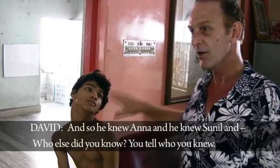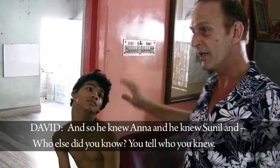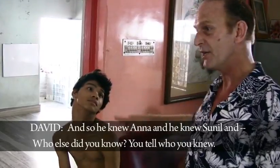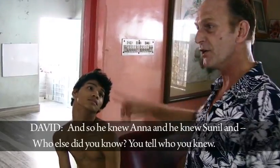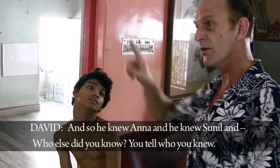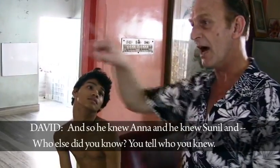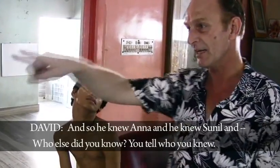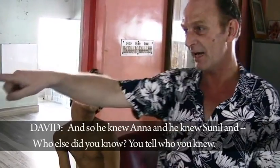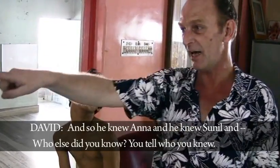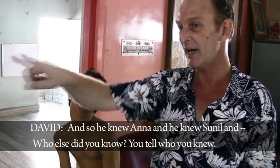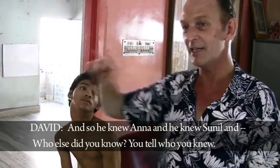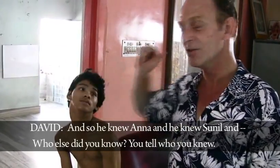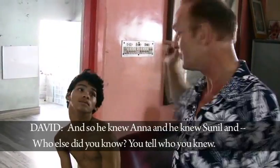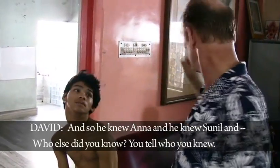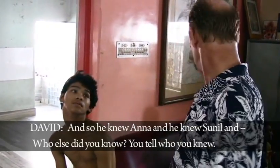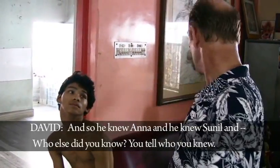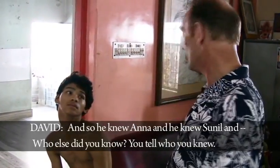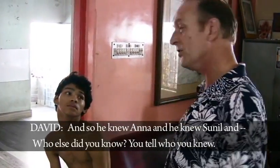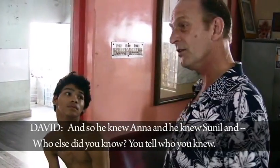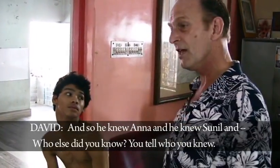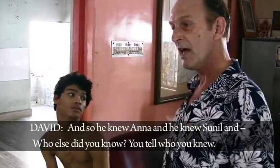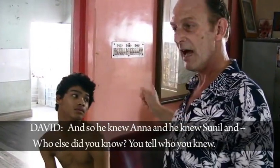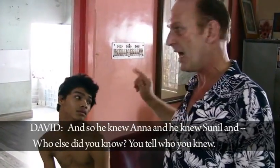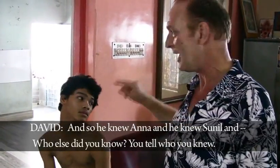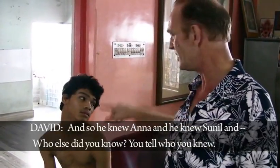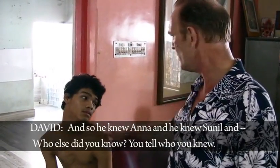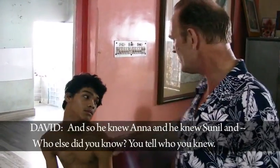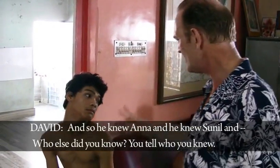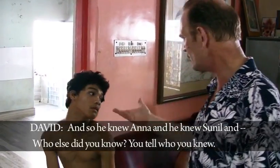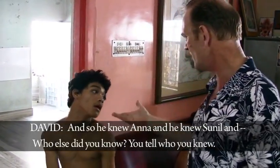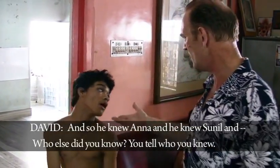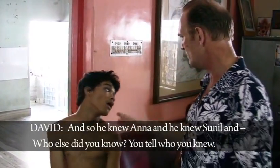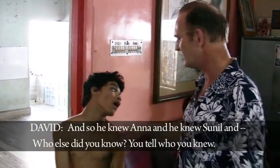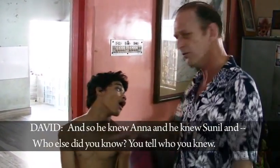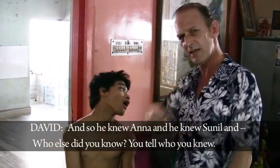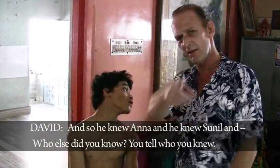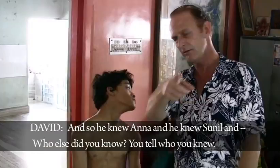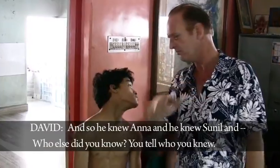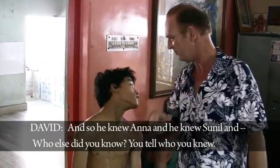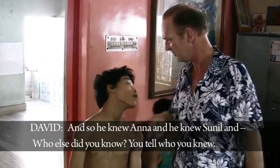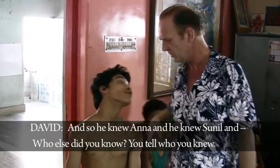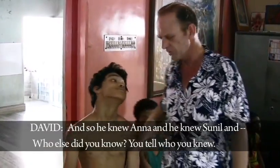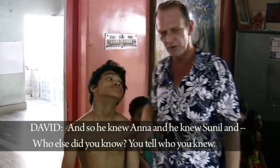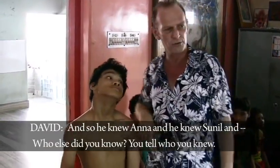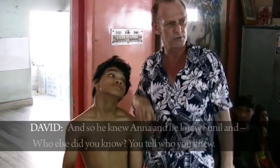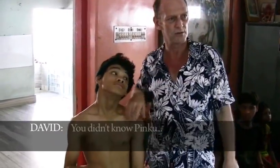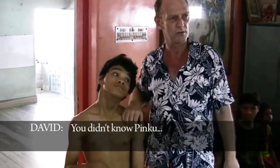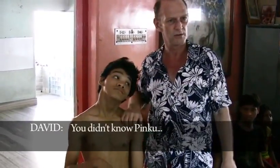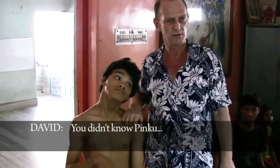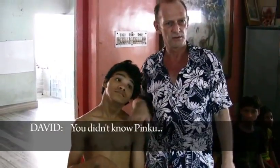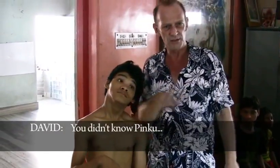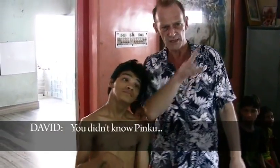knew Anna, and he knew Sunil, and who else did you know? You tell who you knew. You didn't know